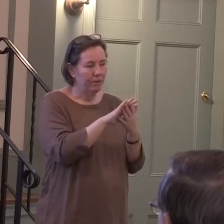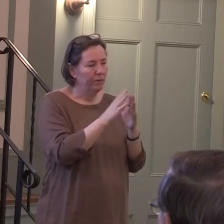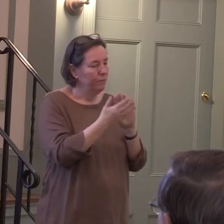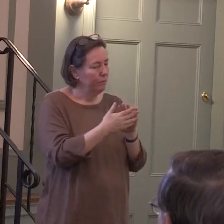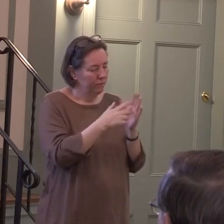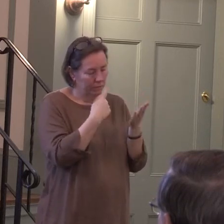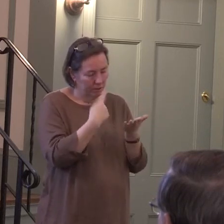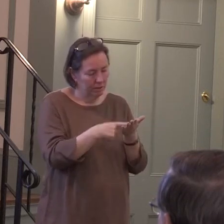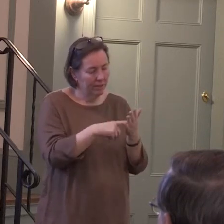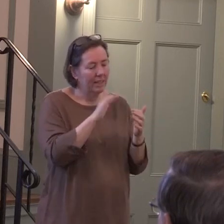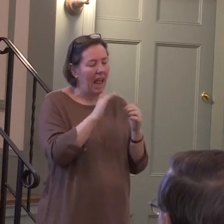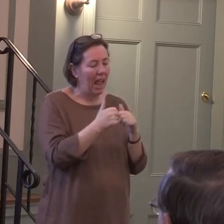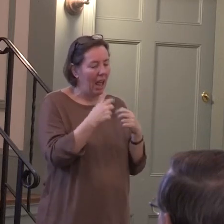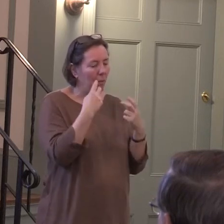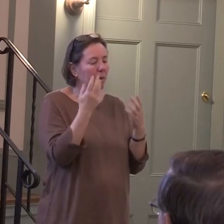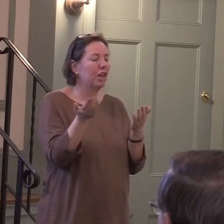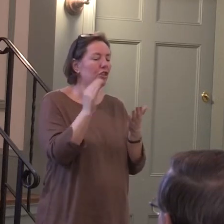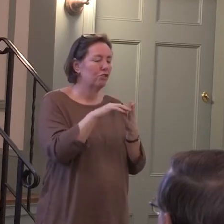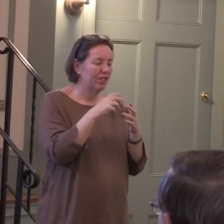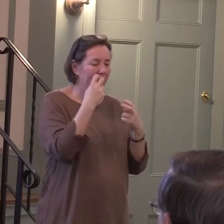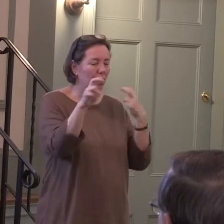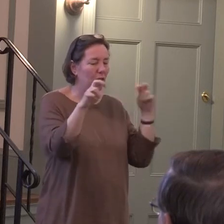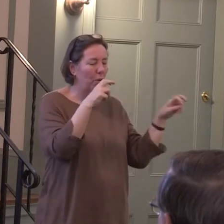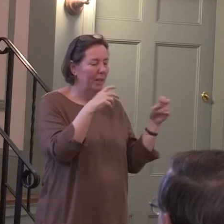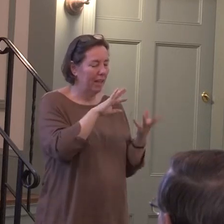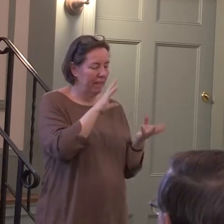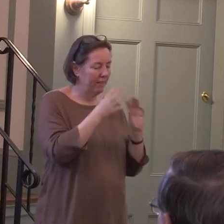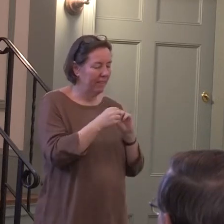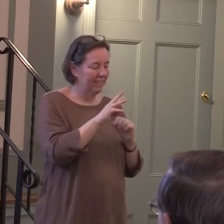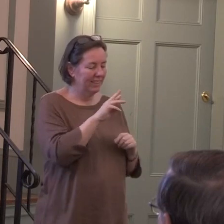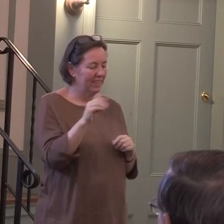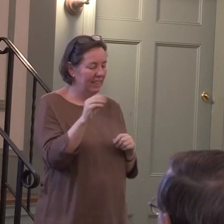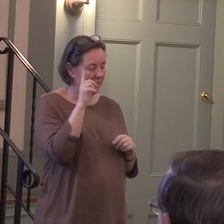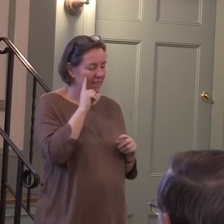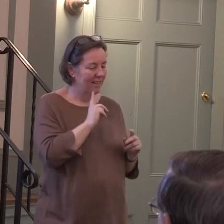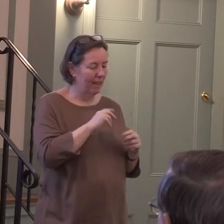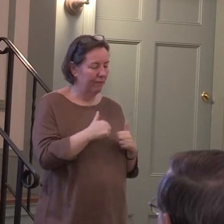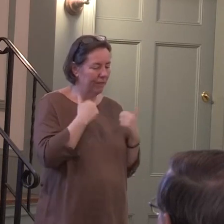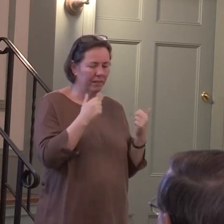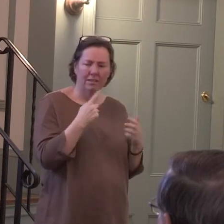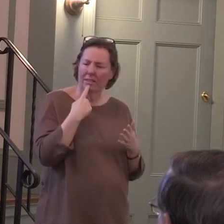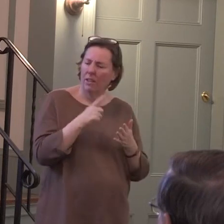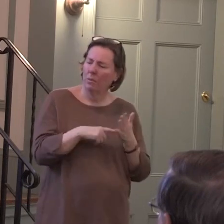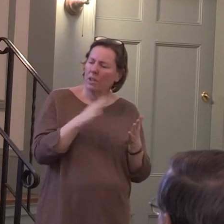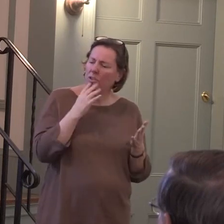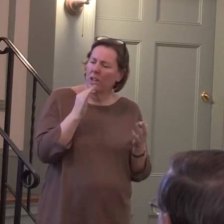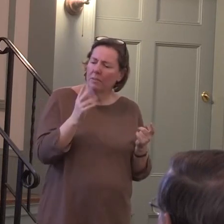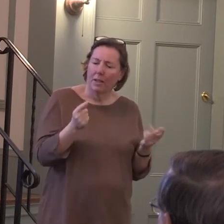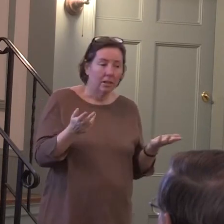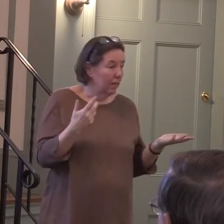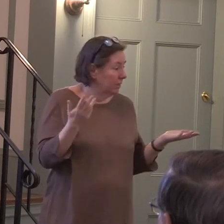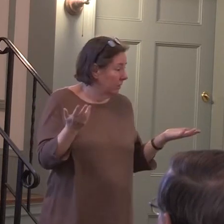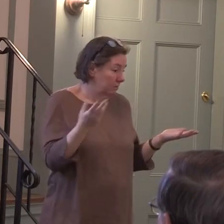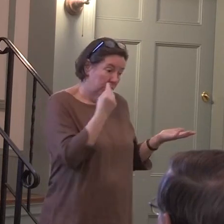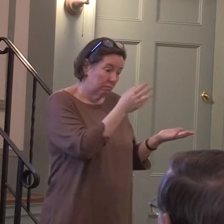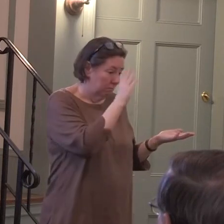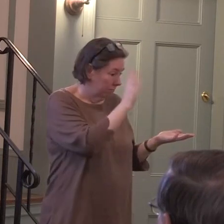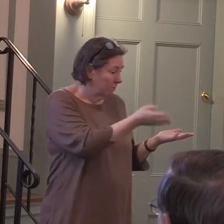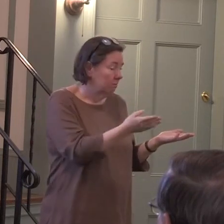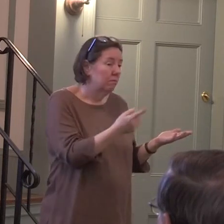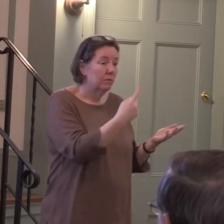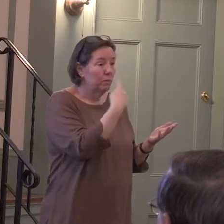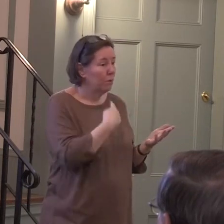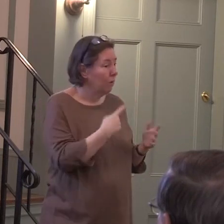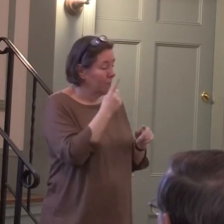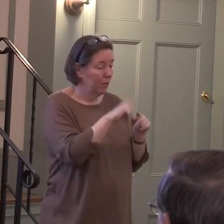discuss how are we going to relocate these 60 residents. They said, what are you talking about? I said, you